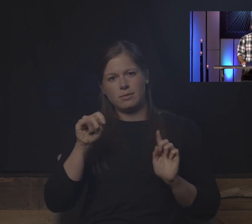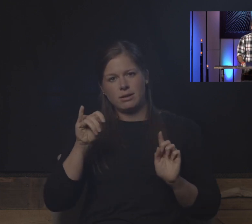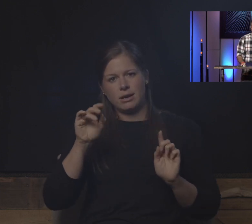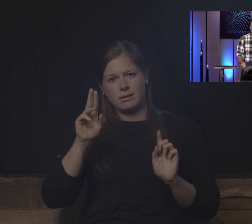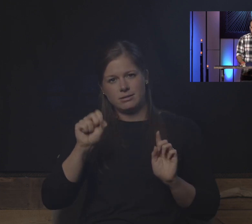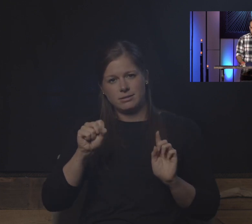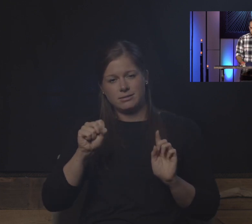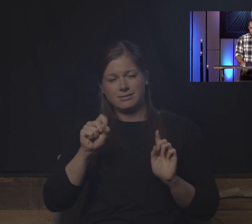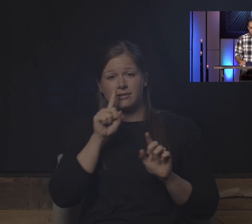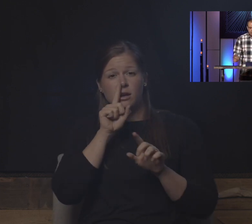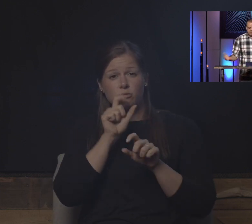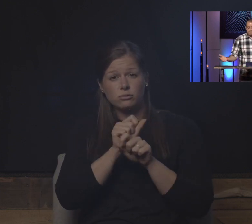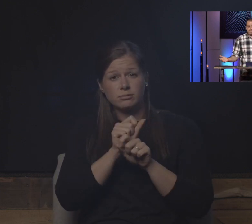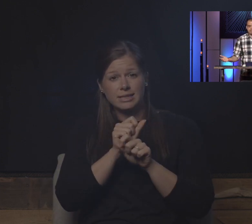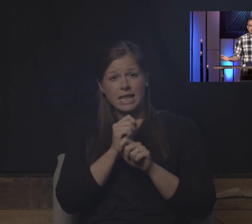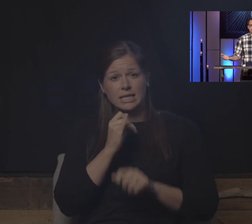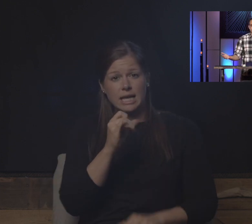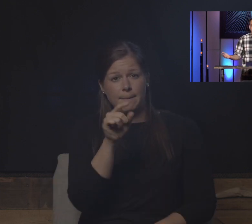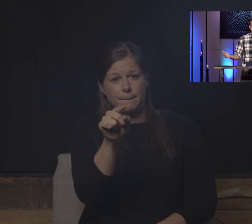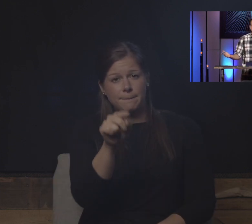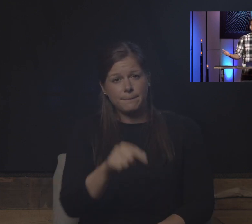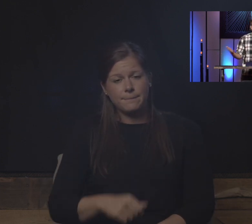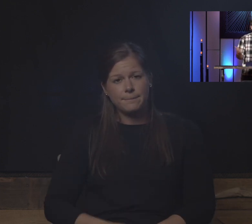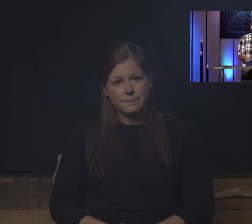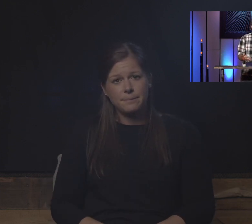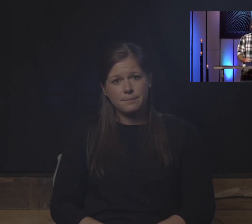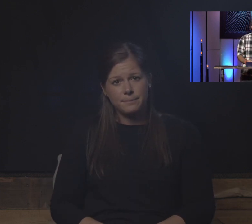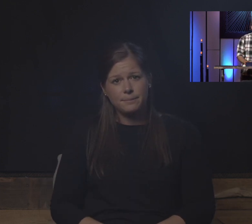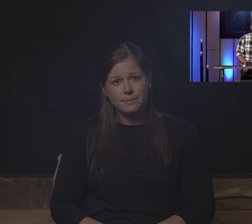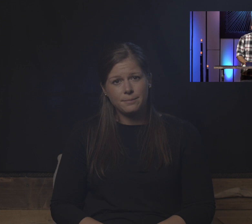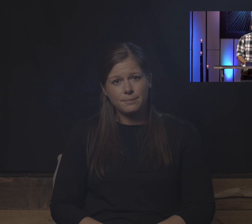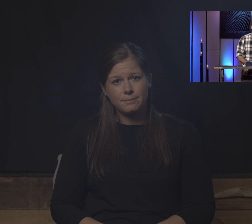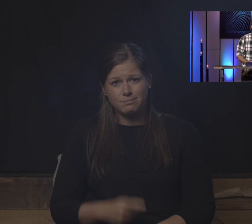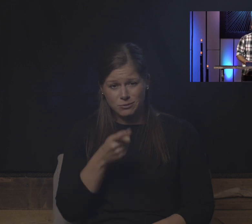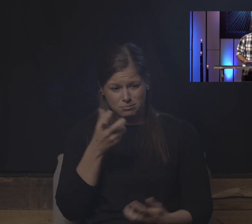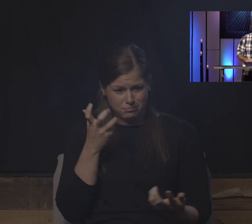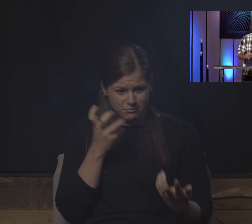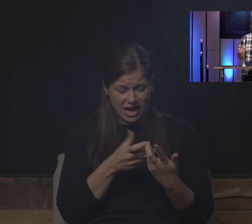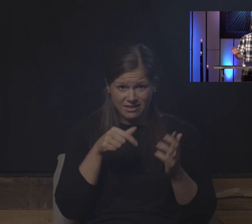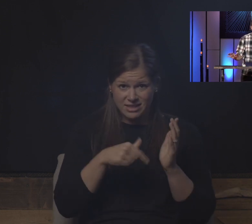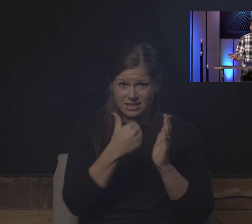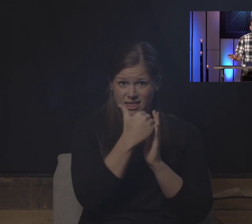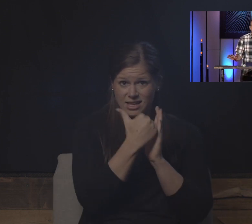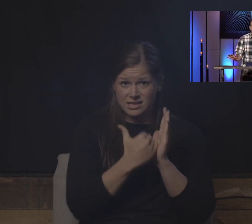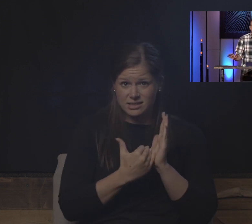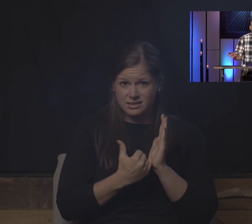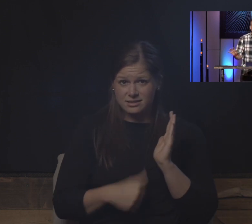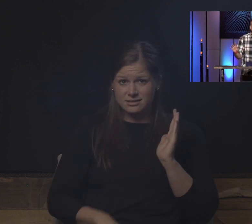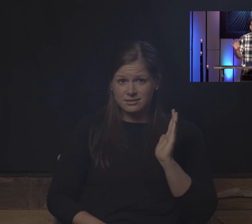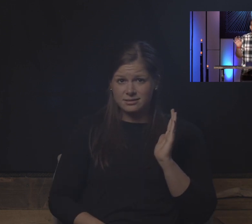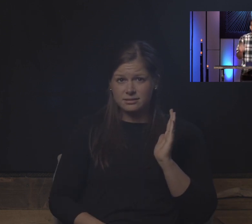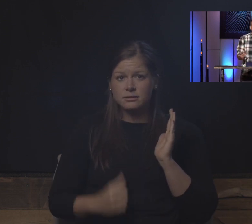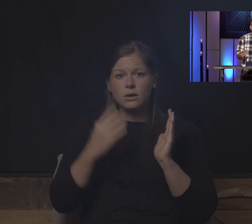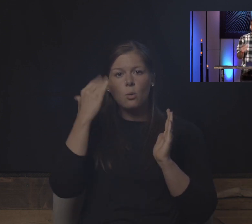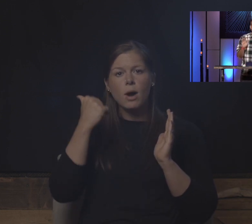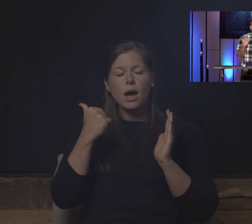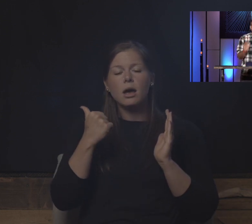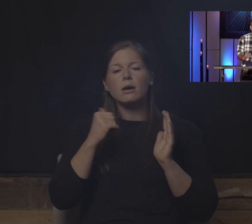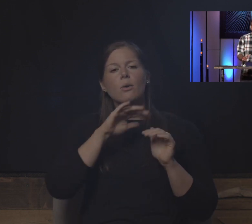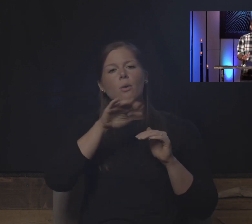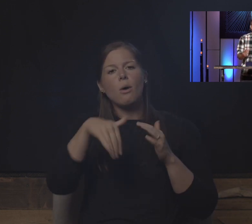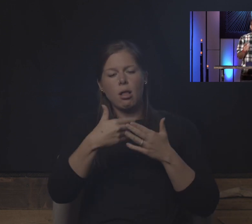too. All have sinned. No one is born right with God. All fall short.